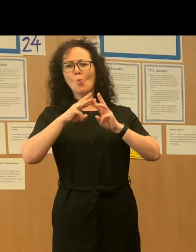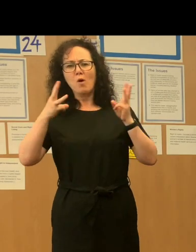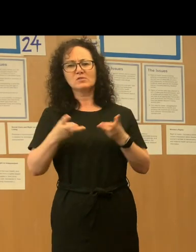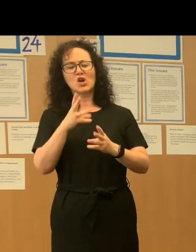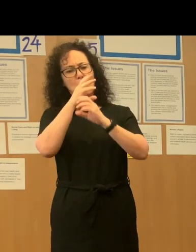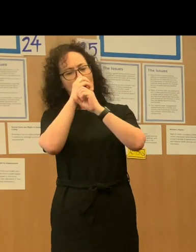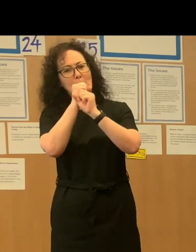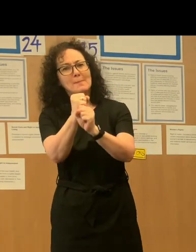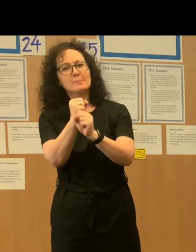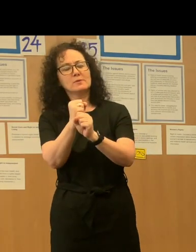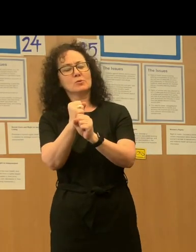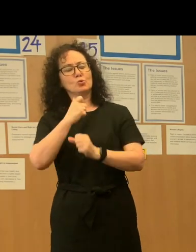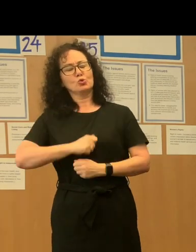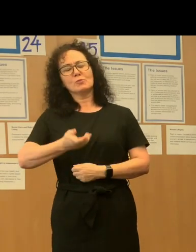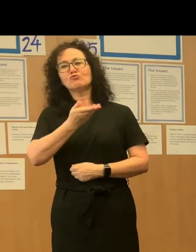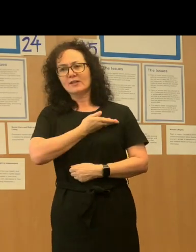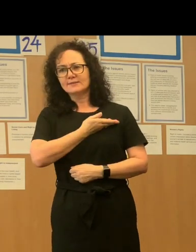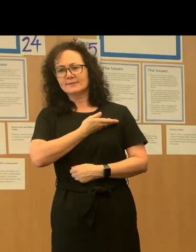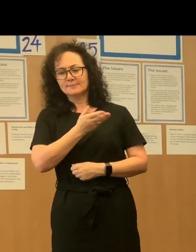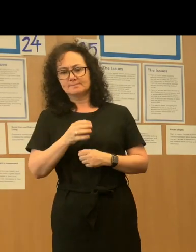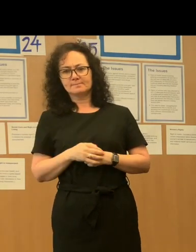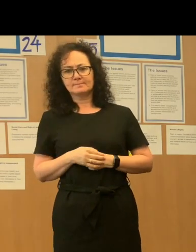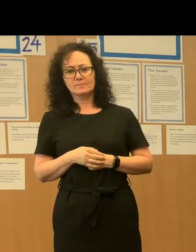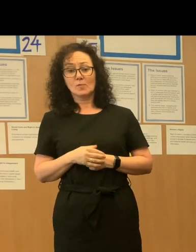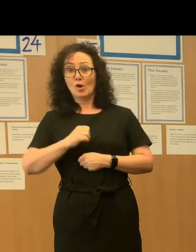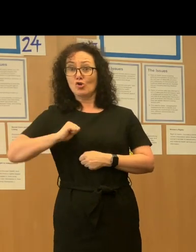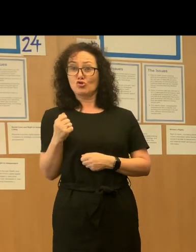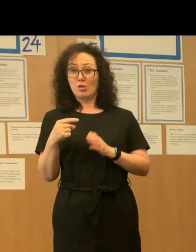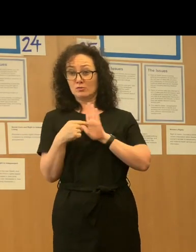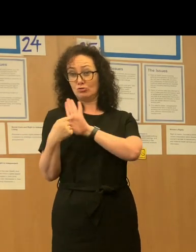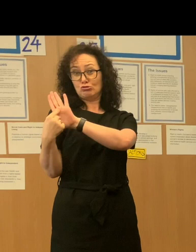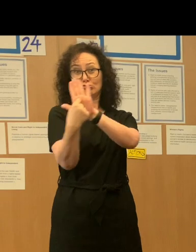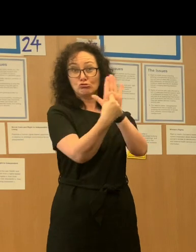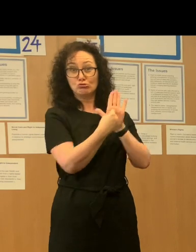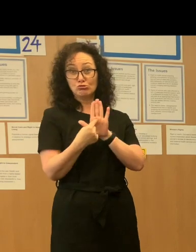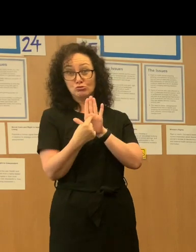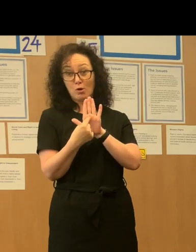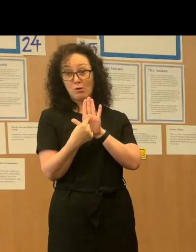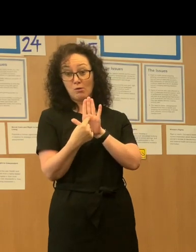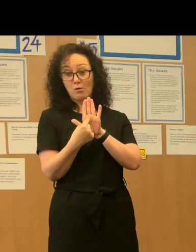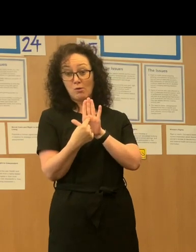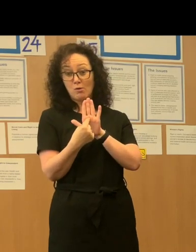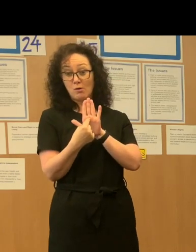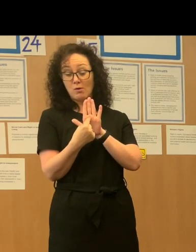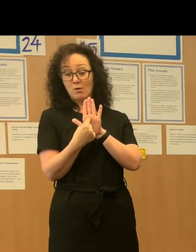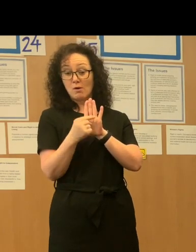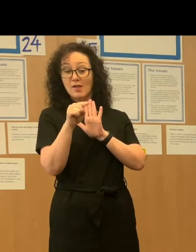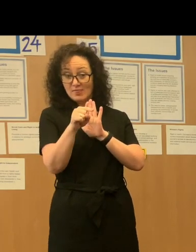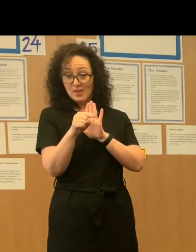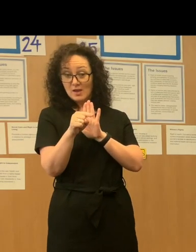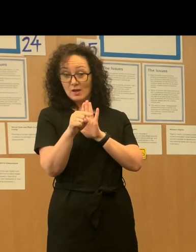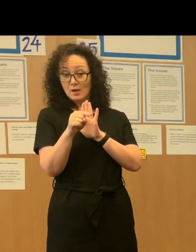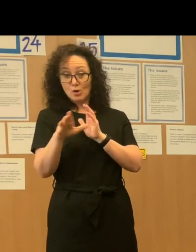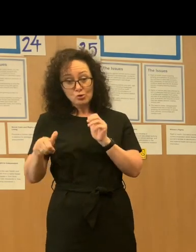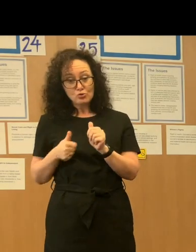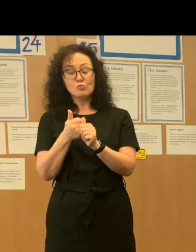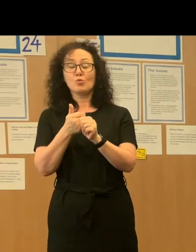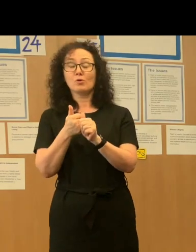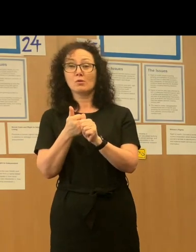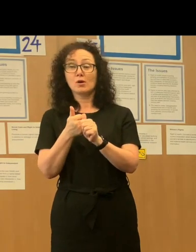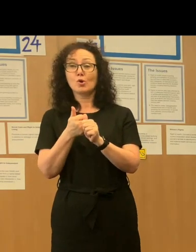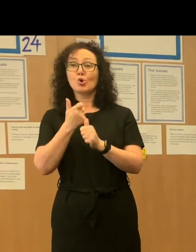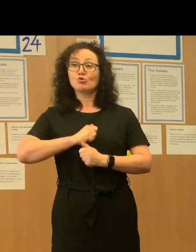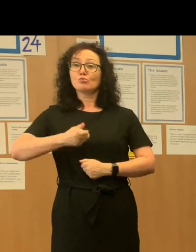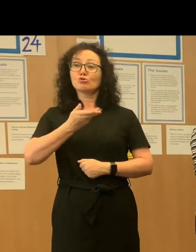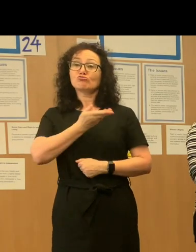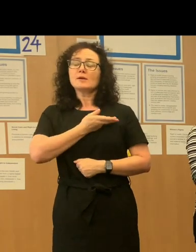Scotland is joining an increasing number of countries across Europe that have developed and implemented national action plans to support the full realisation of human rights in